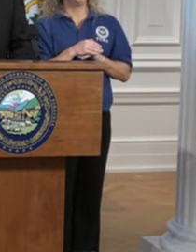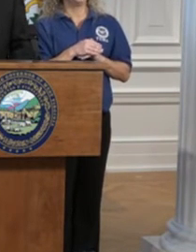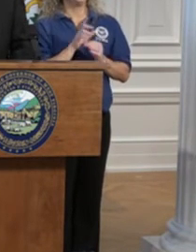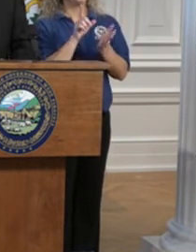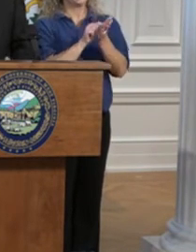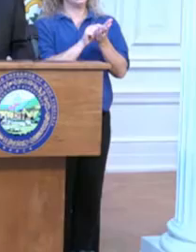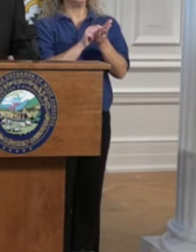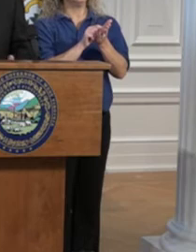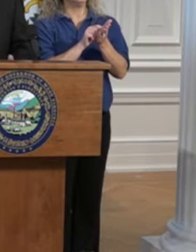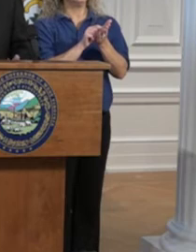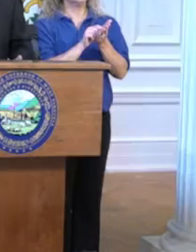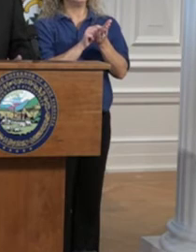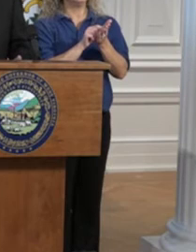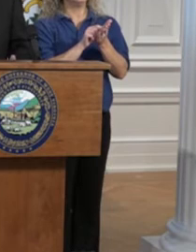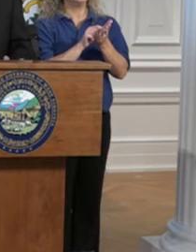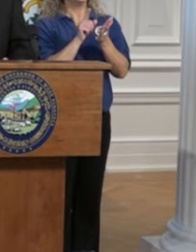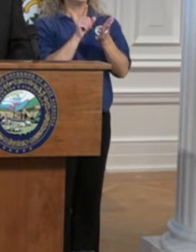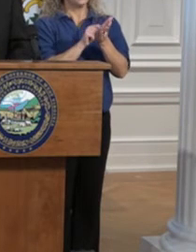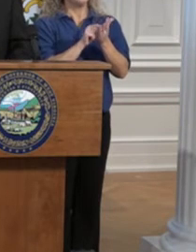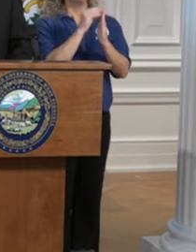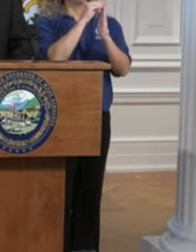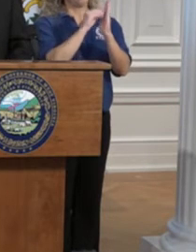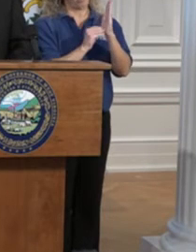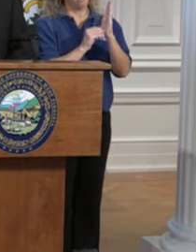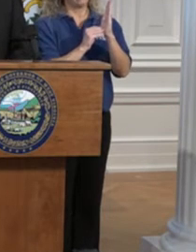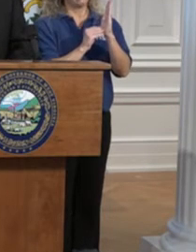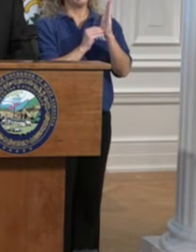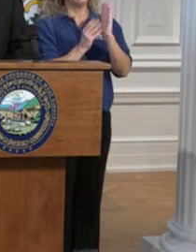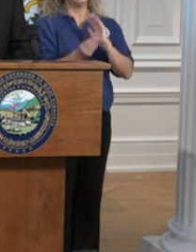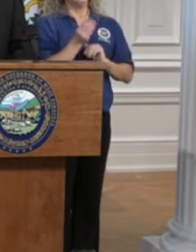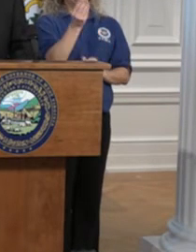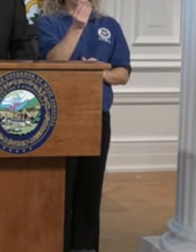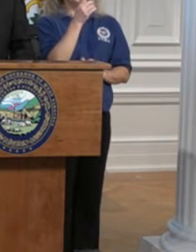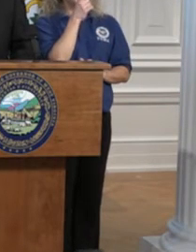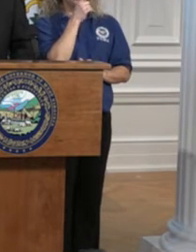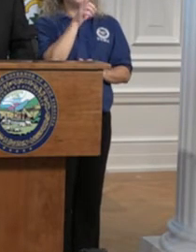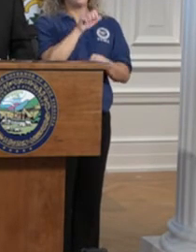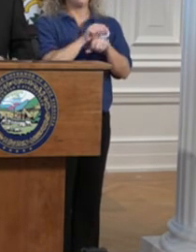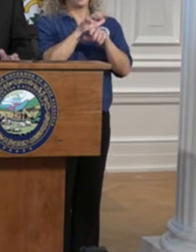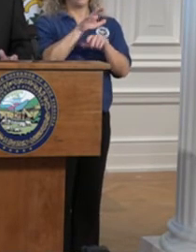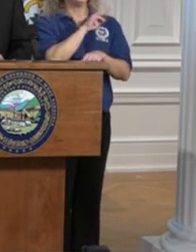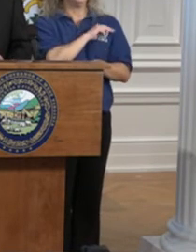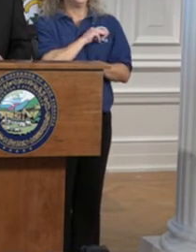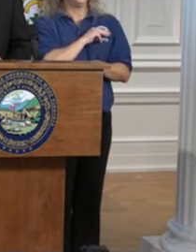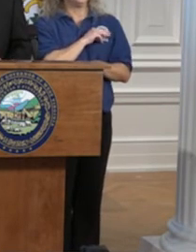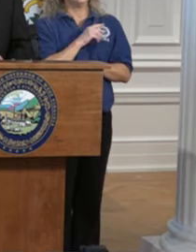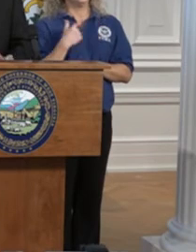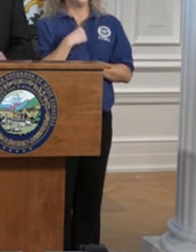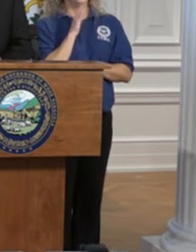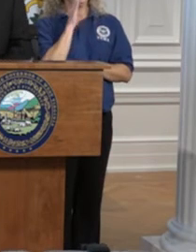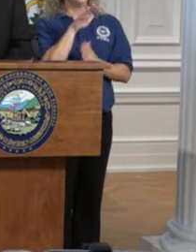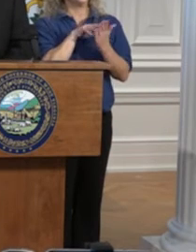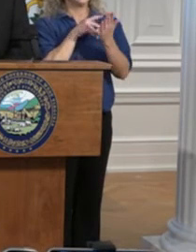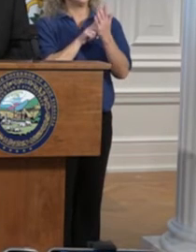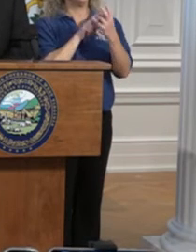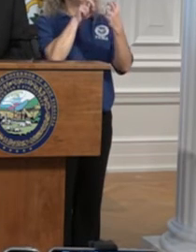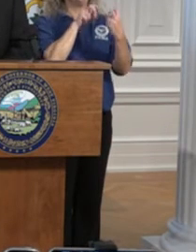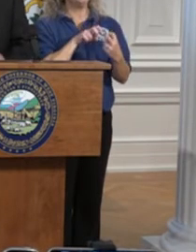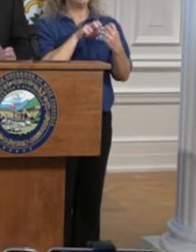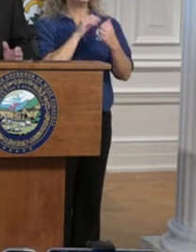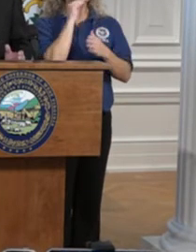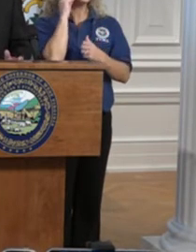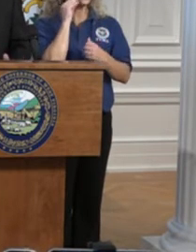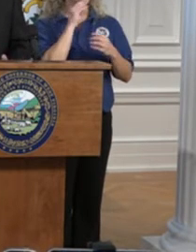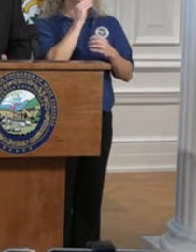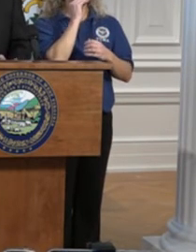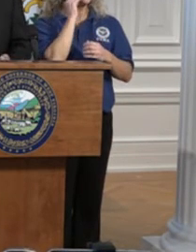printed, and once it is printed, filled out, and turned into Mountain Mission, we will schedule to meet with the homeowner